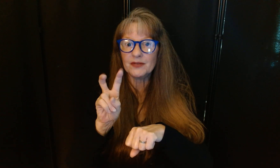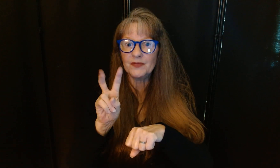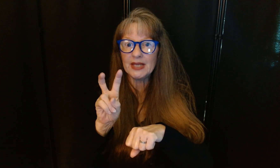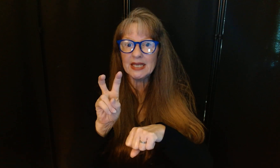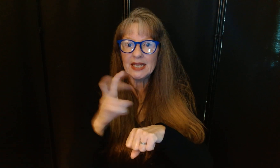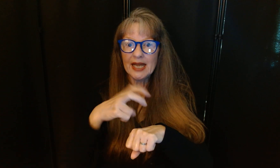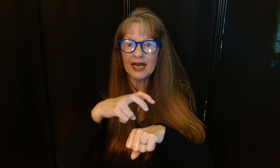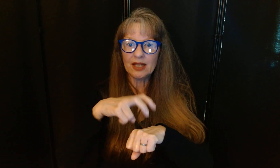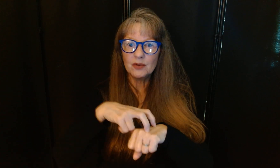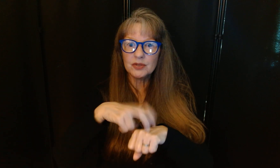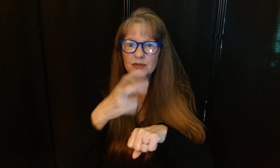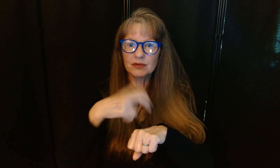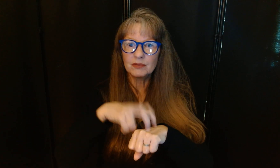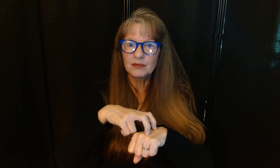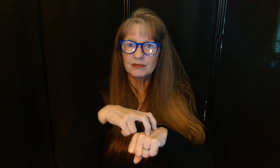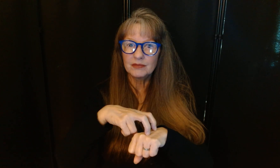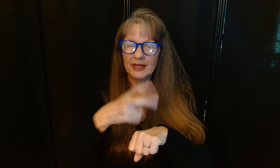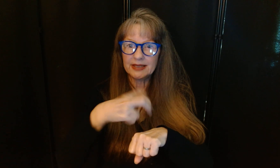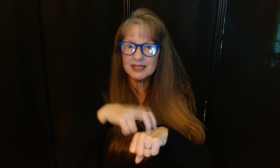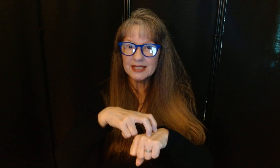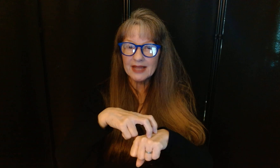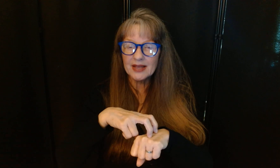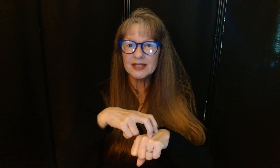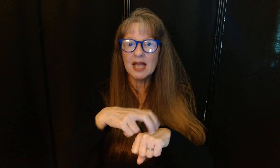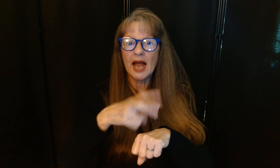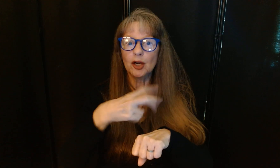V, and it goes like this, and that's Ireland,